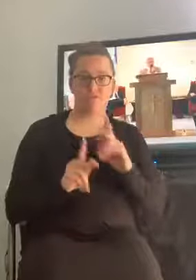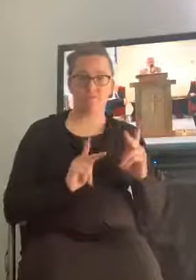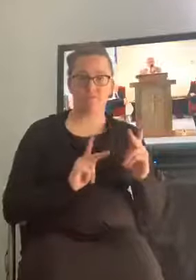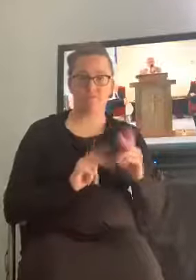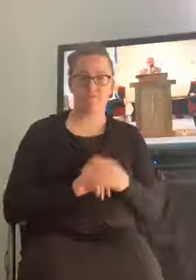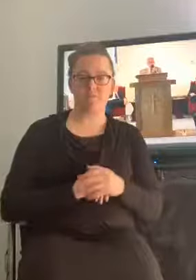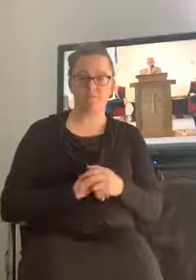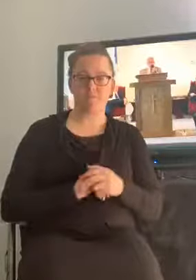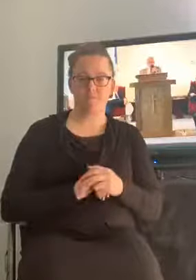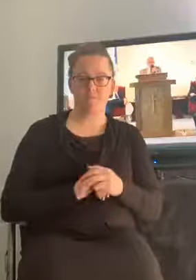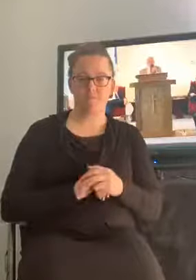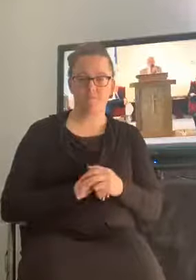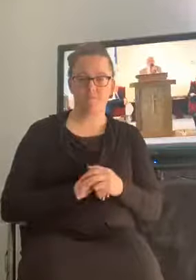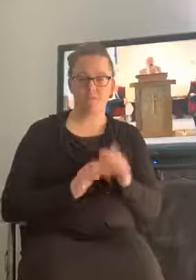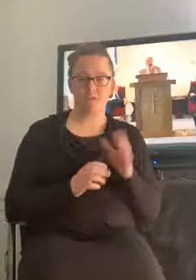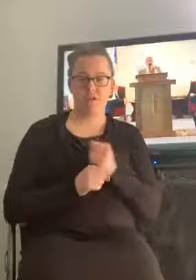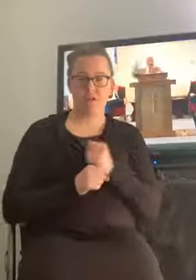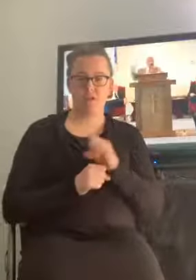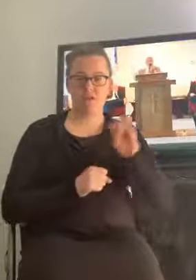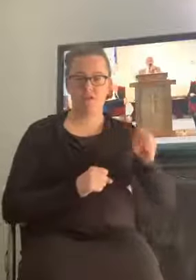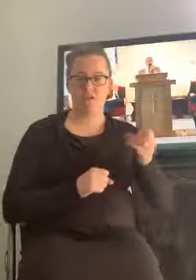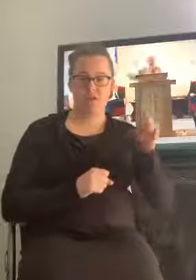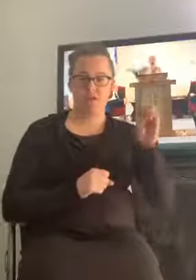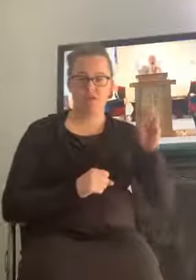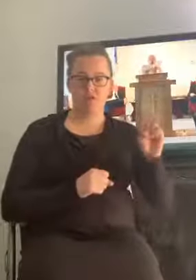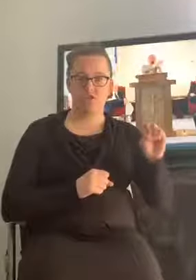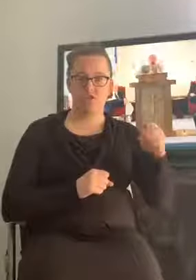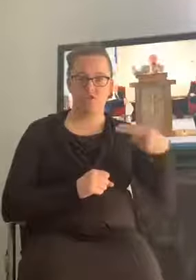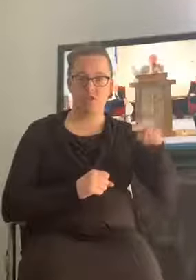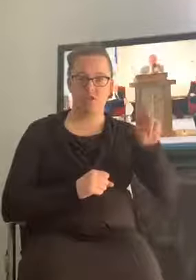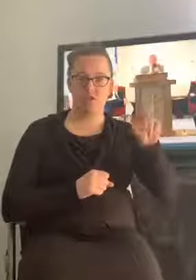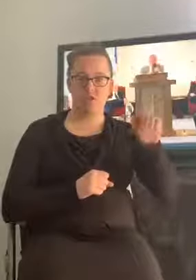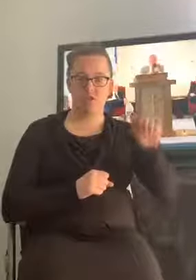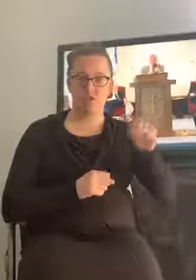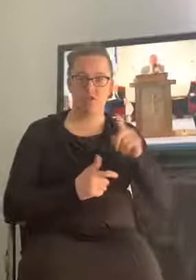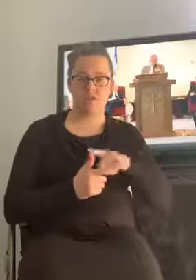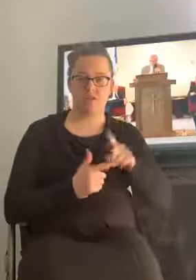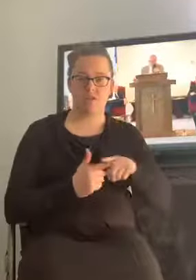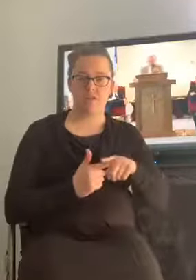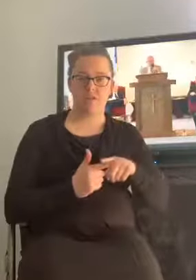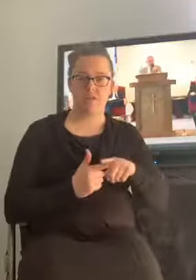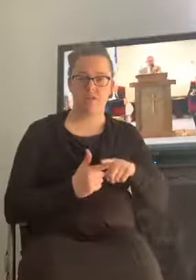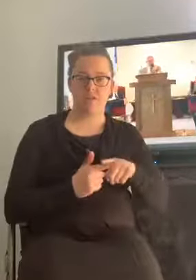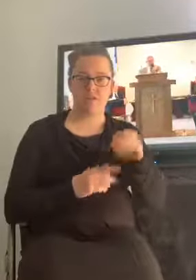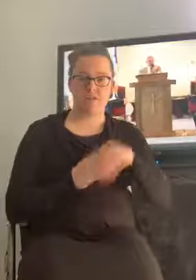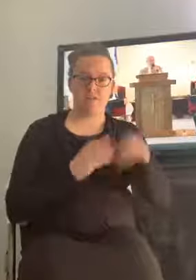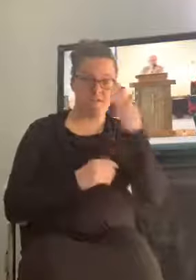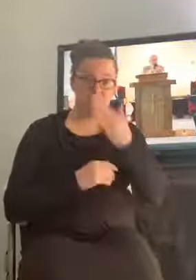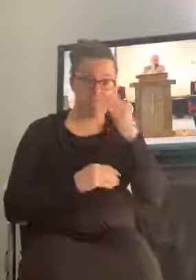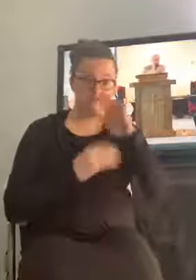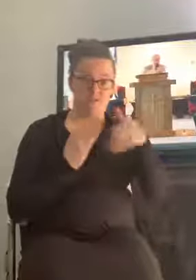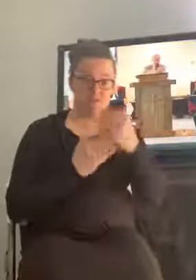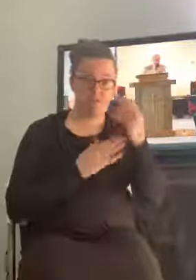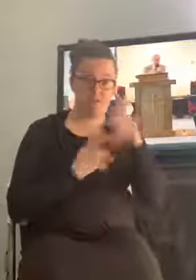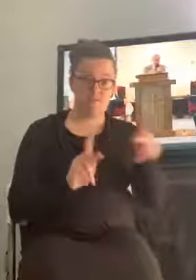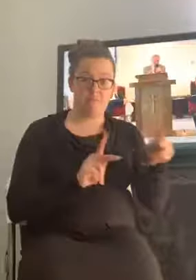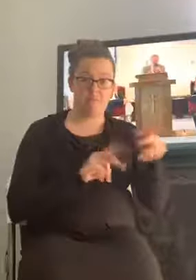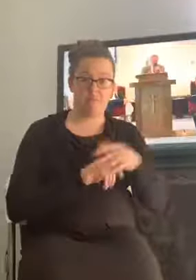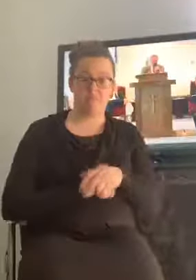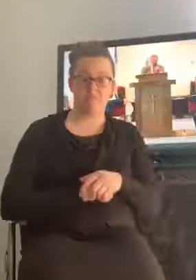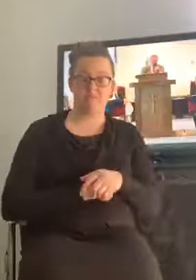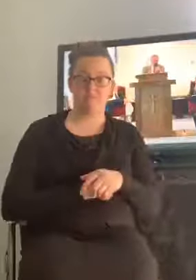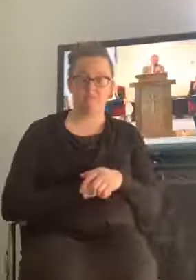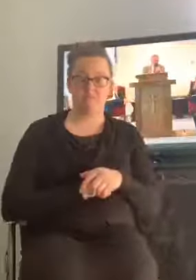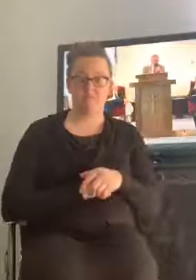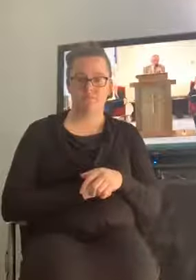He got Joshua next, and he got him right in front of all of the people, and he uttered the same words